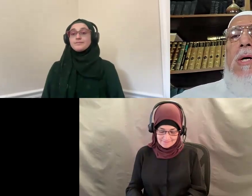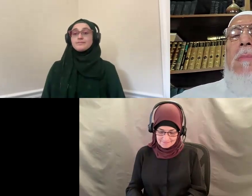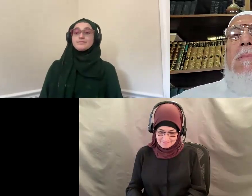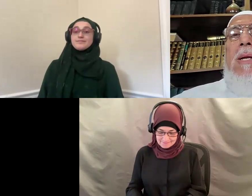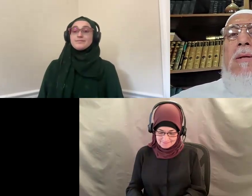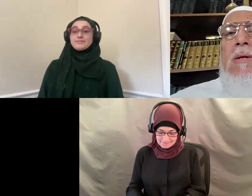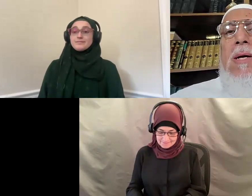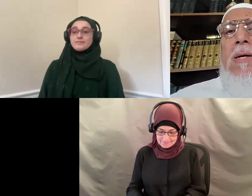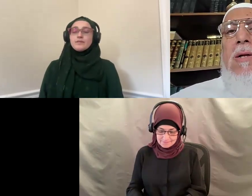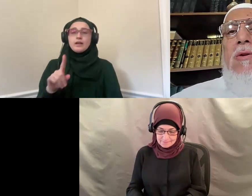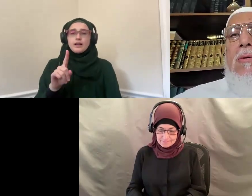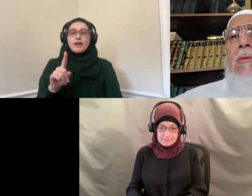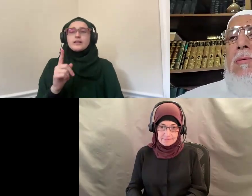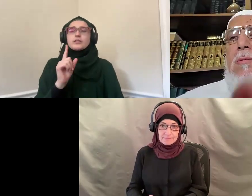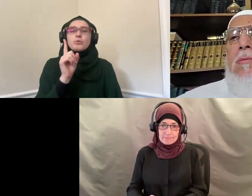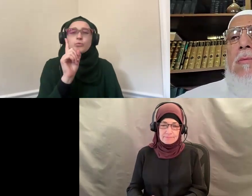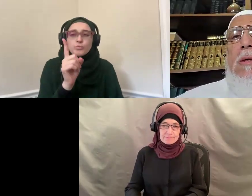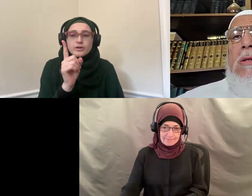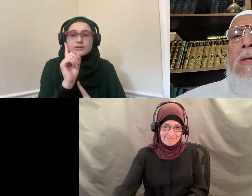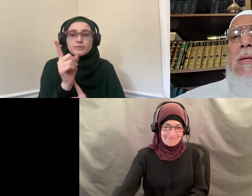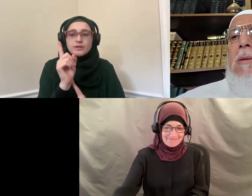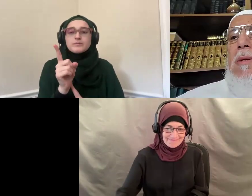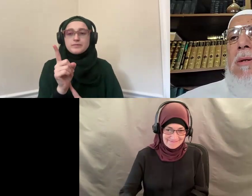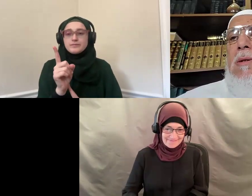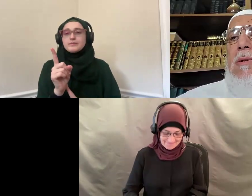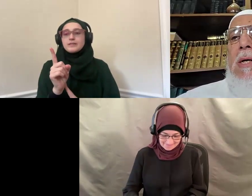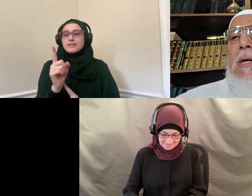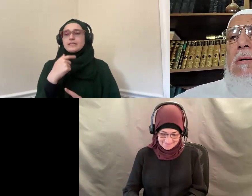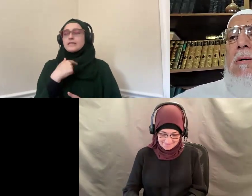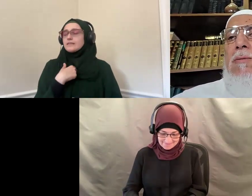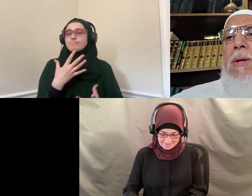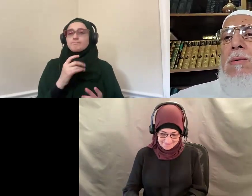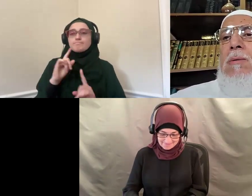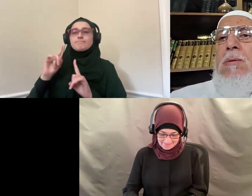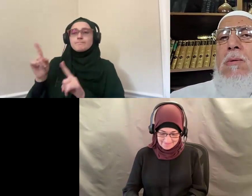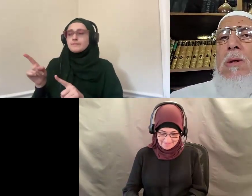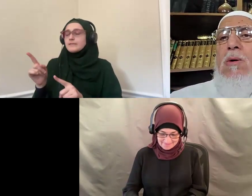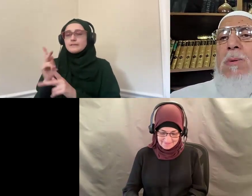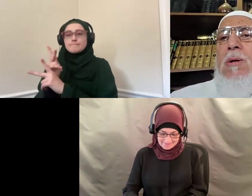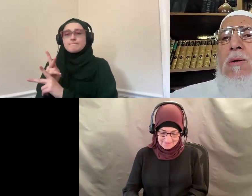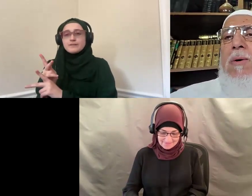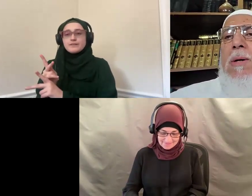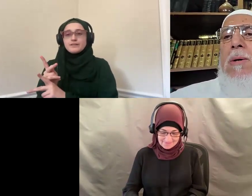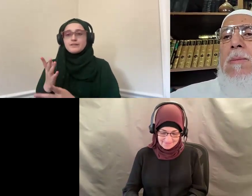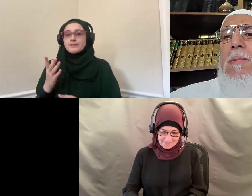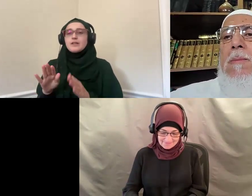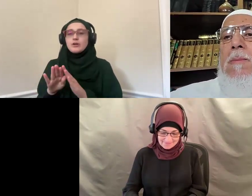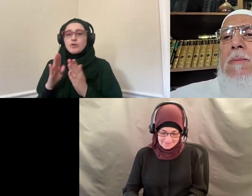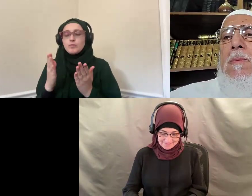Could you give me a minute? I need to just get something taken care of now. I want to open